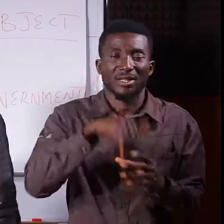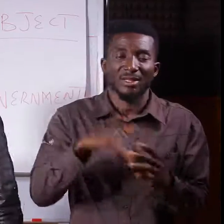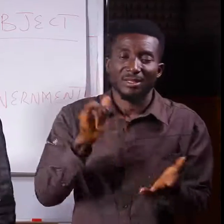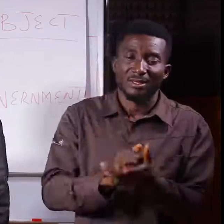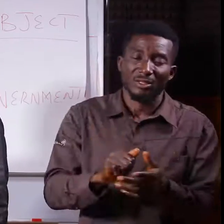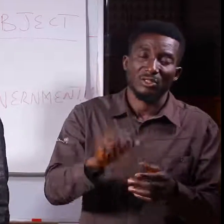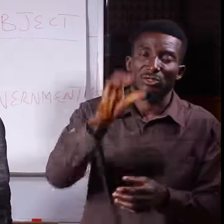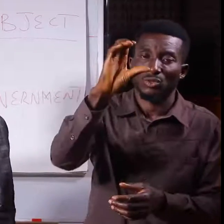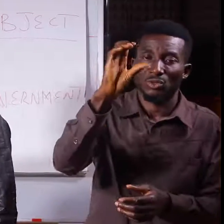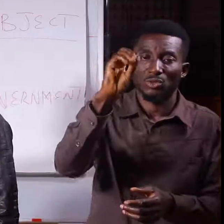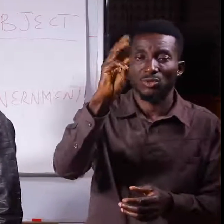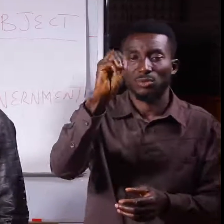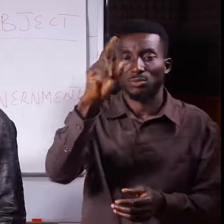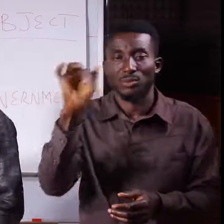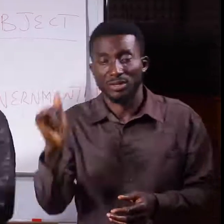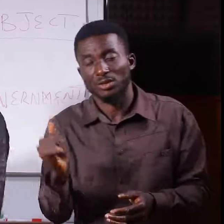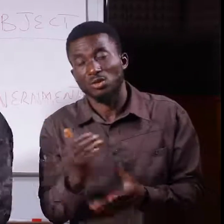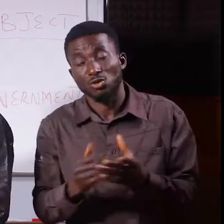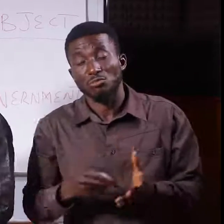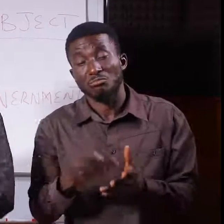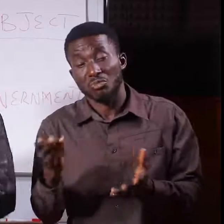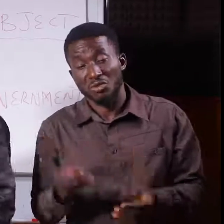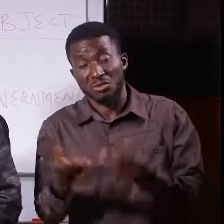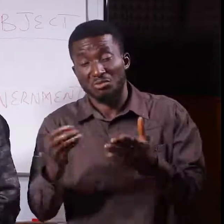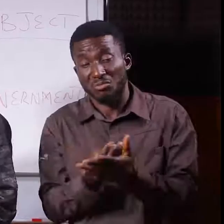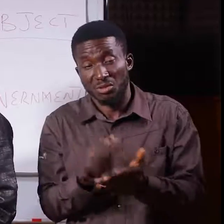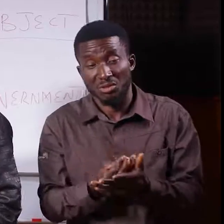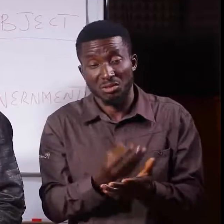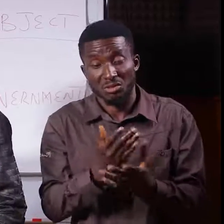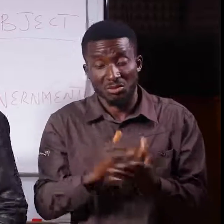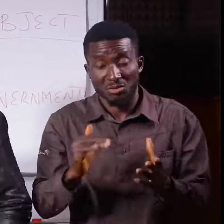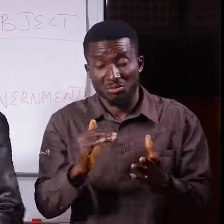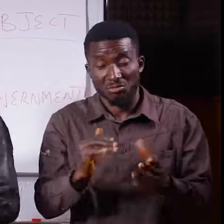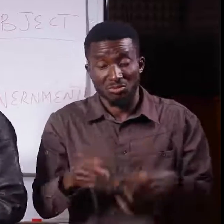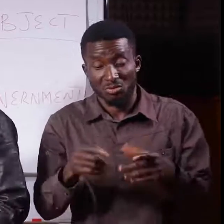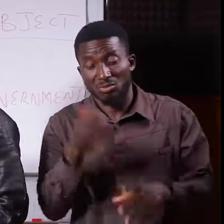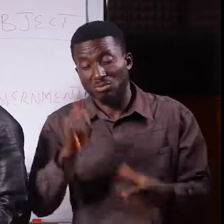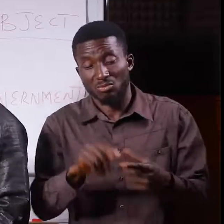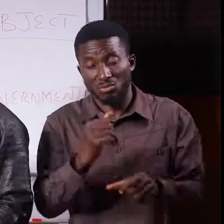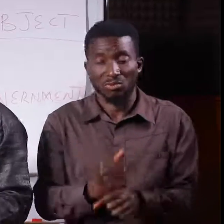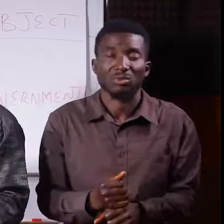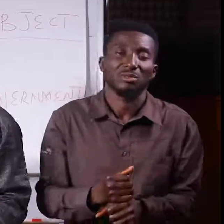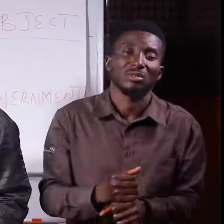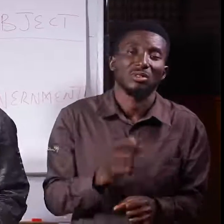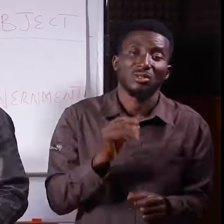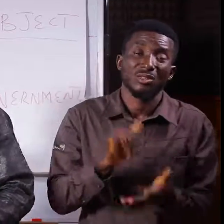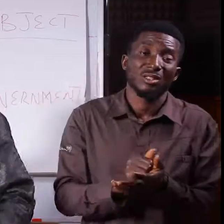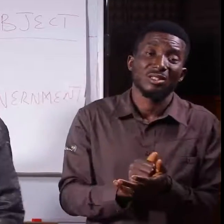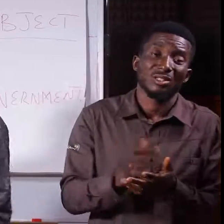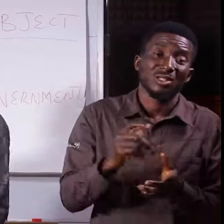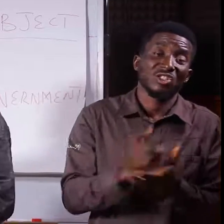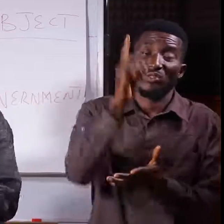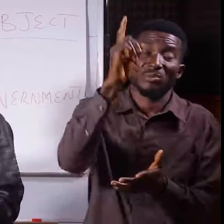some contribute financially, as mentioned, and some go out to work and to do everything possible to see that